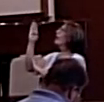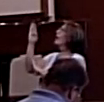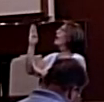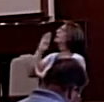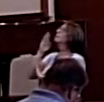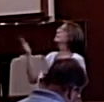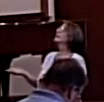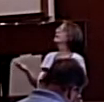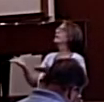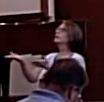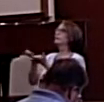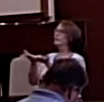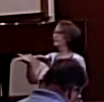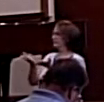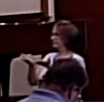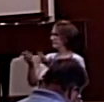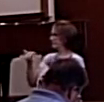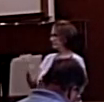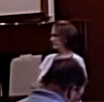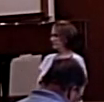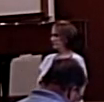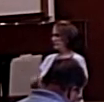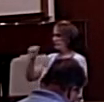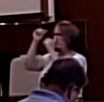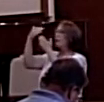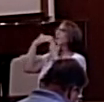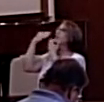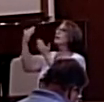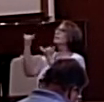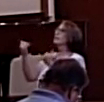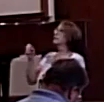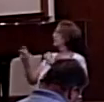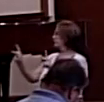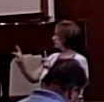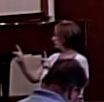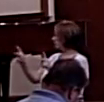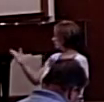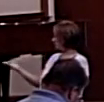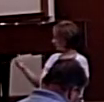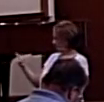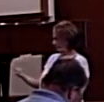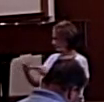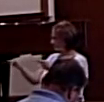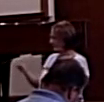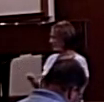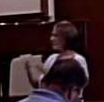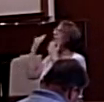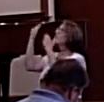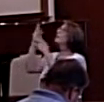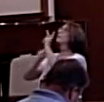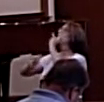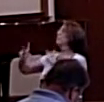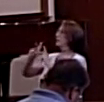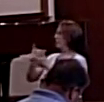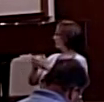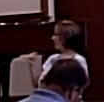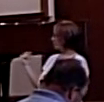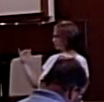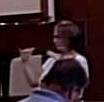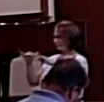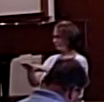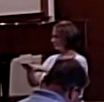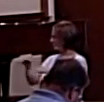service today. Father, we just thank you for this opportunity to be in this place. We thank you for those that have come into this